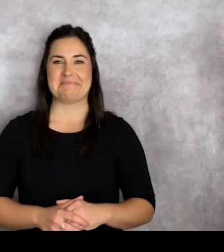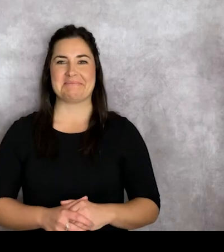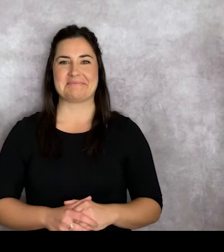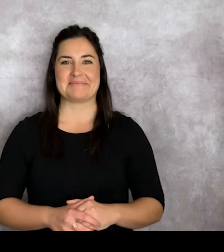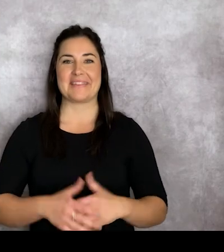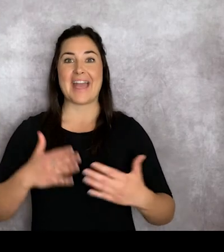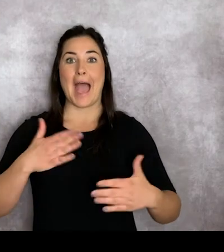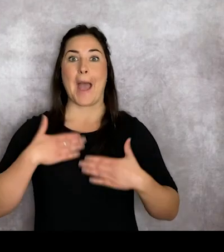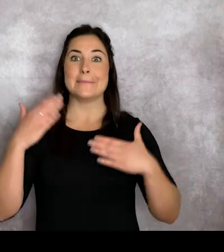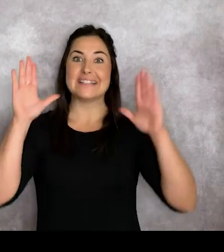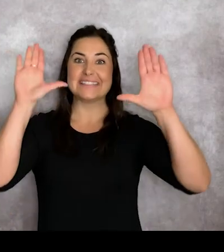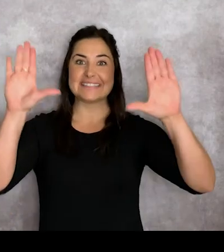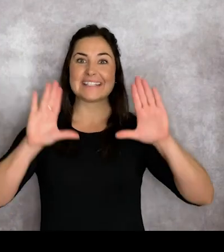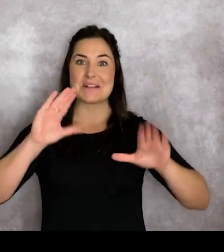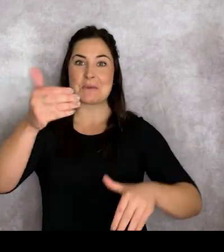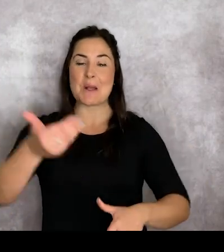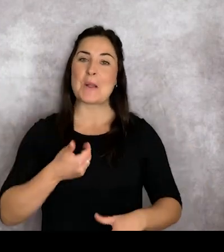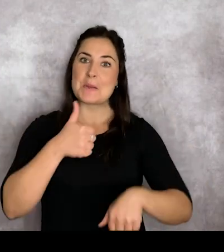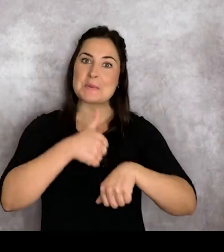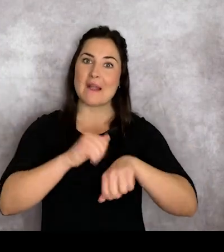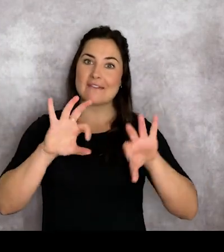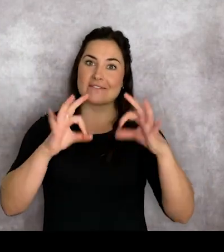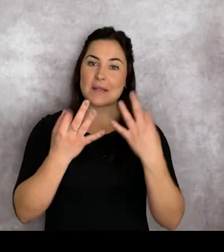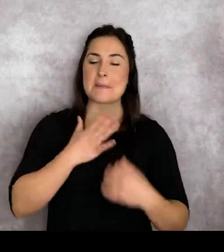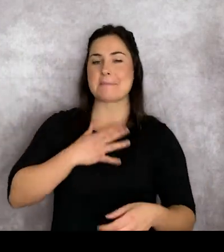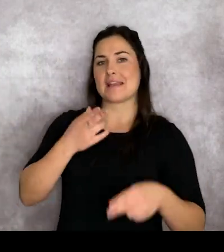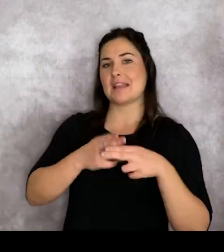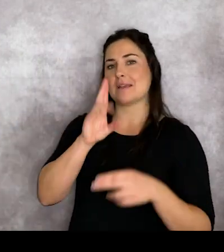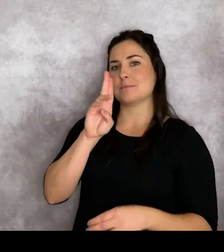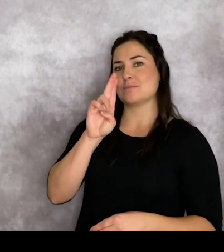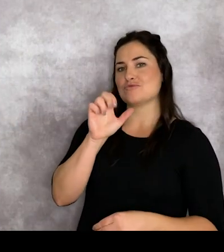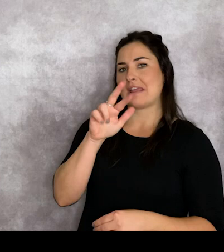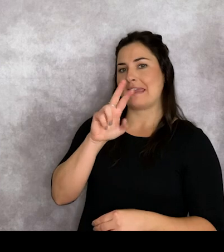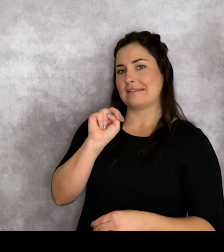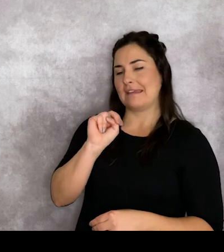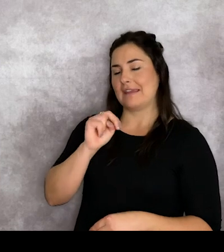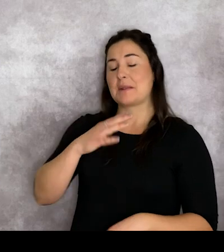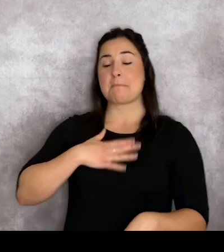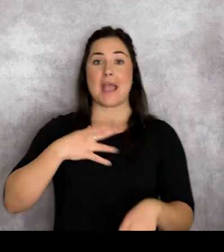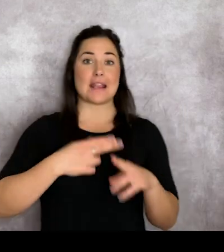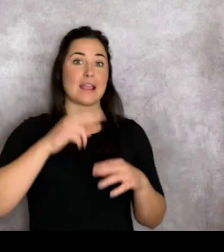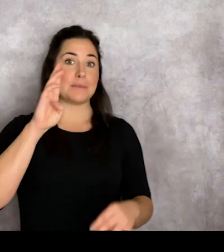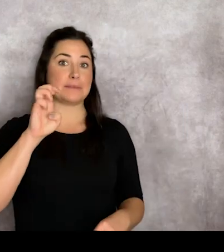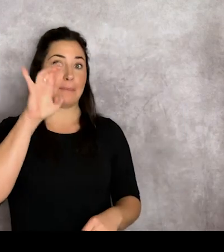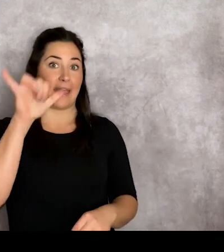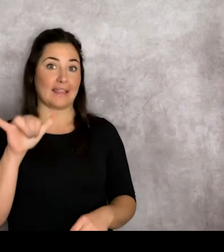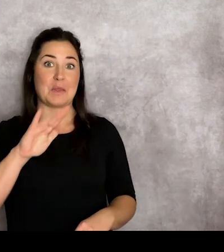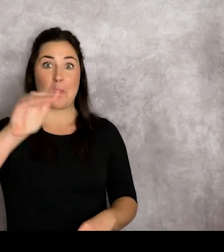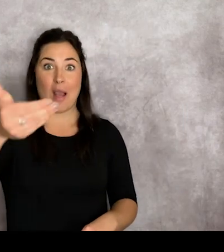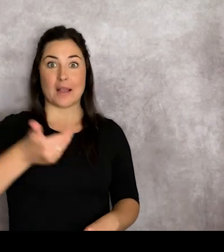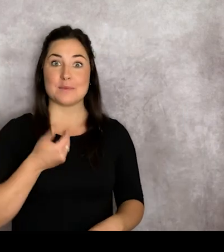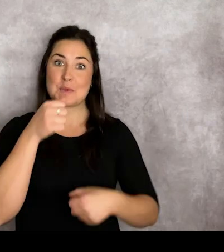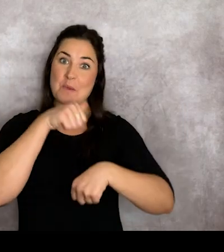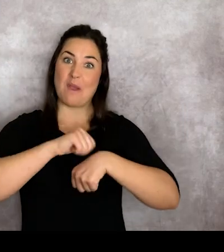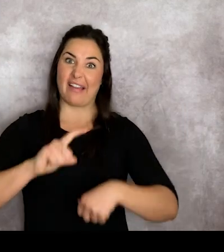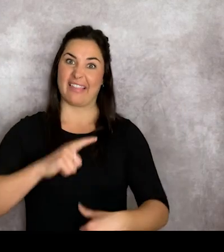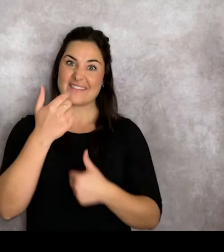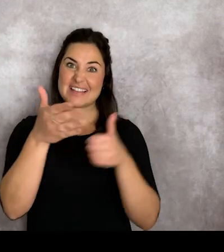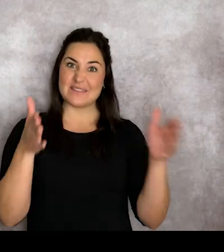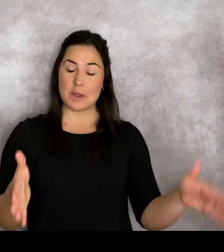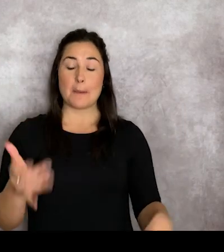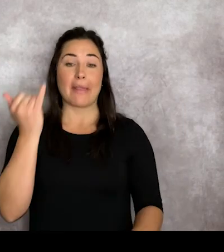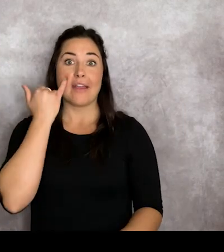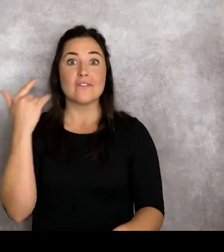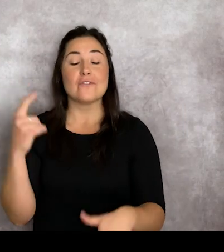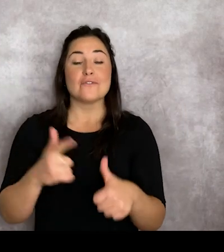Happy Sunday. Welcome, Rock family. My name is Brandon. And I'm Becky from the Rock Living Room to yours. Welcome. We're so glad you're joining us today, especially if it's your first